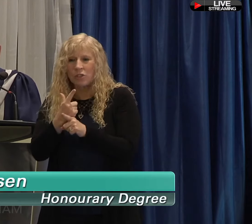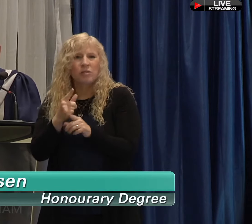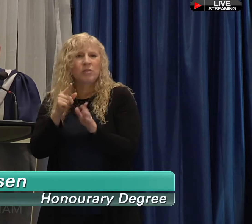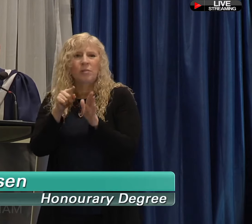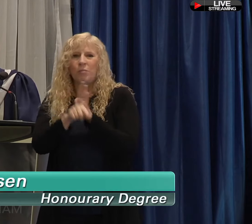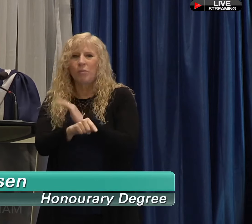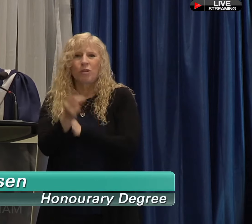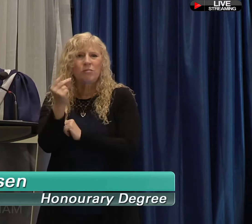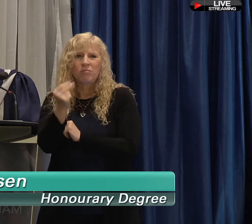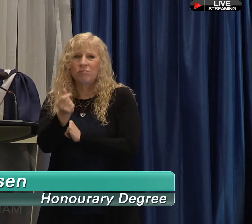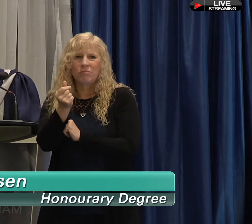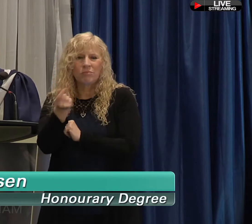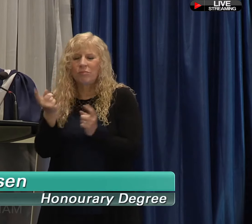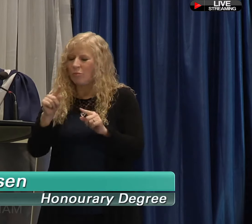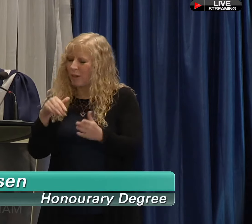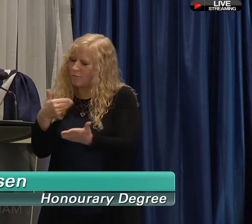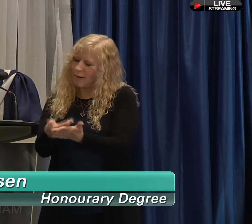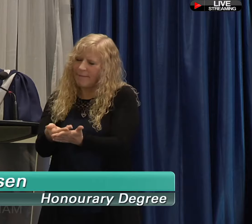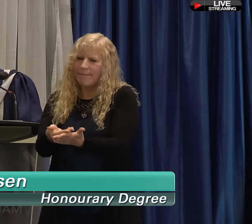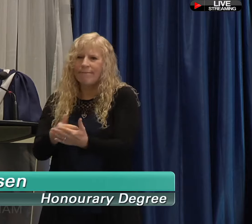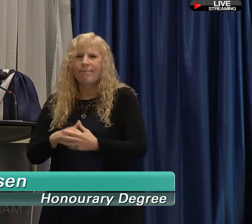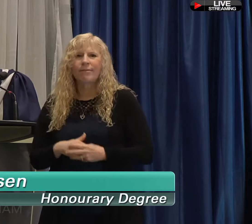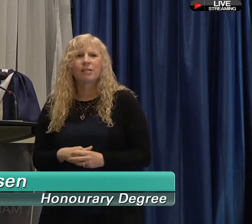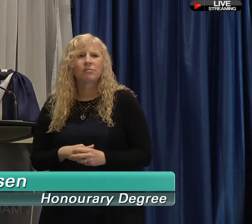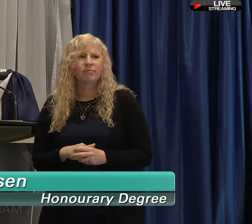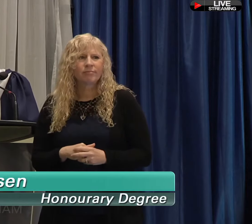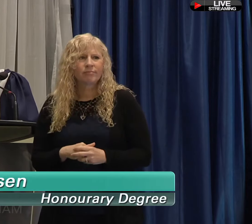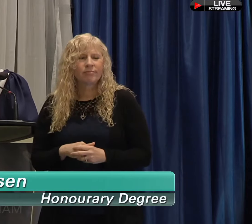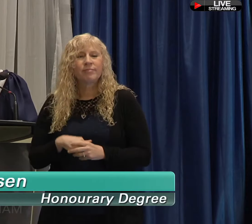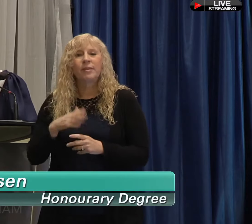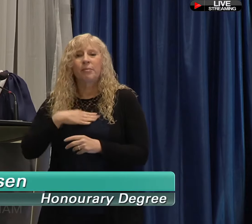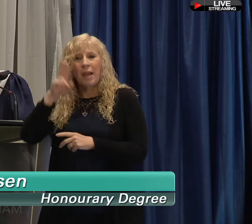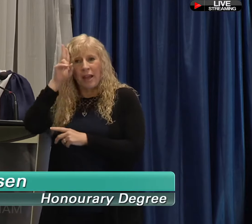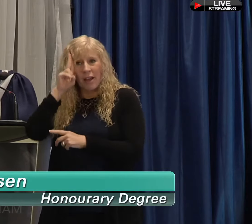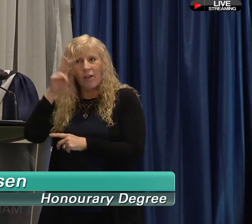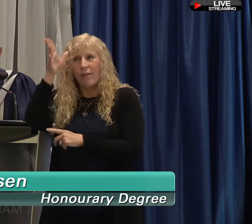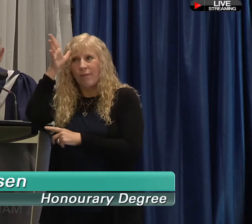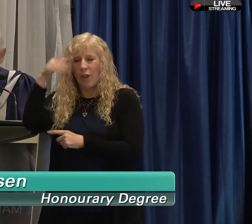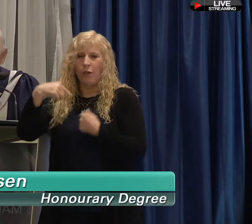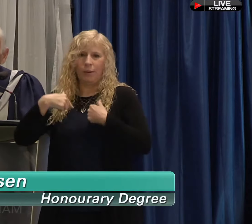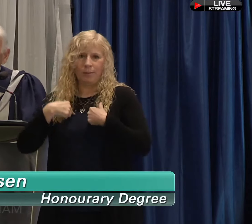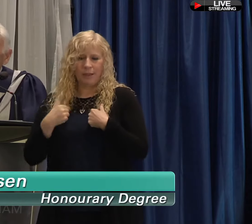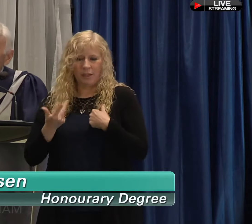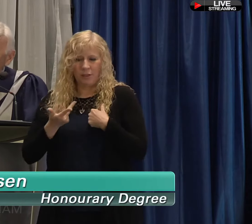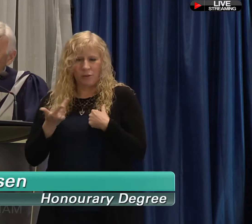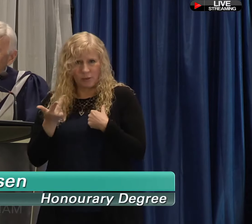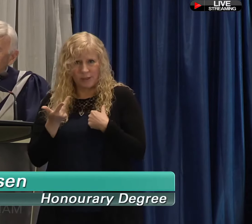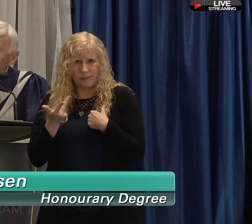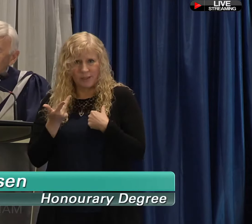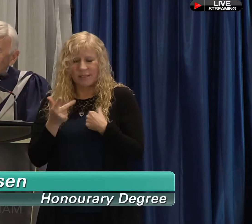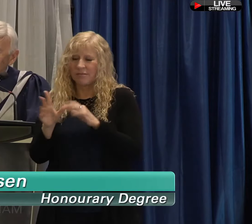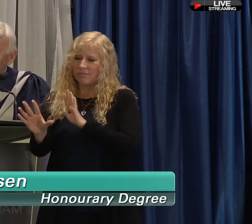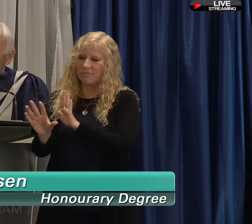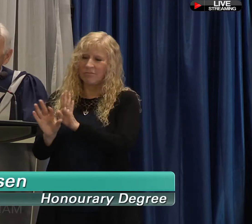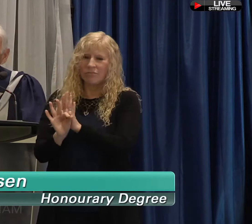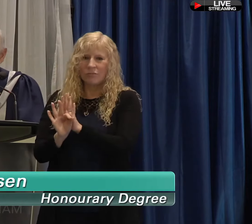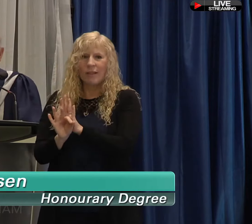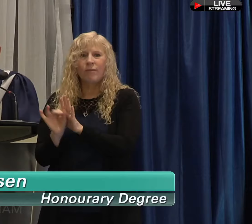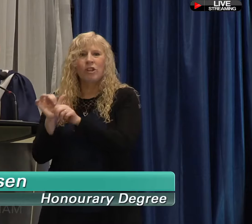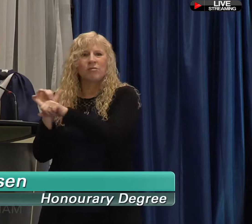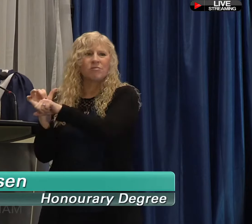murdered immediately upon arrival, while my uncle, my father, and I were selected for slave labor.